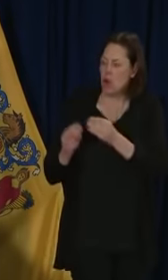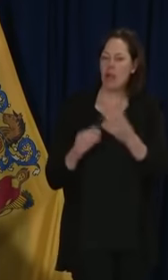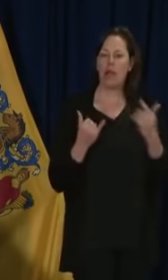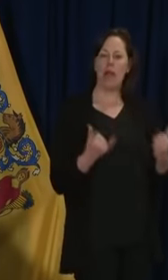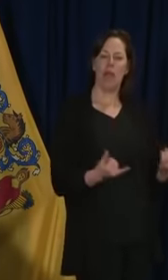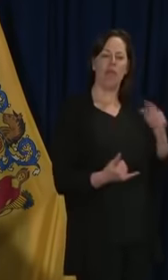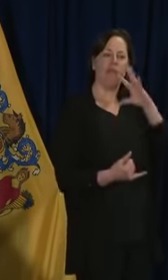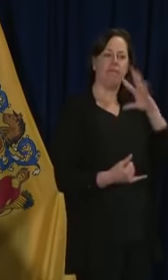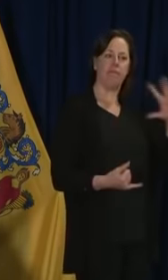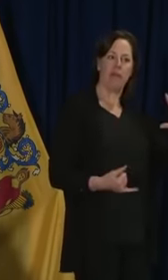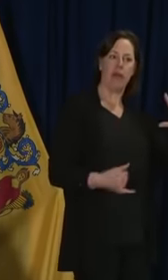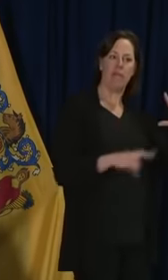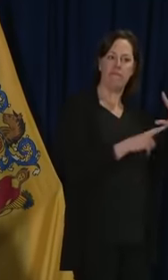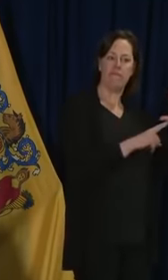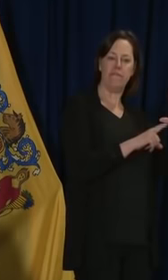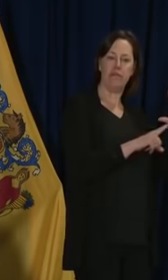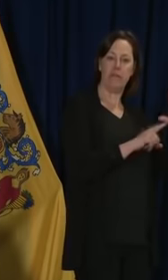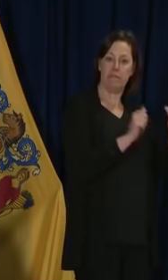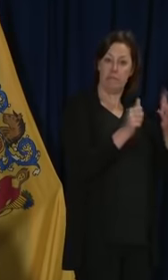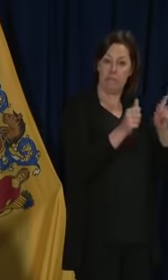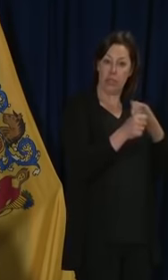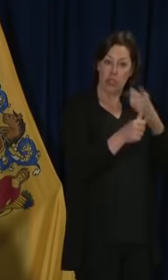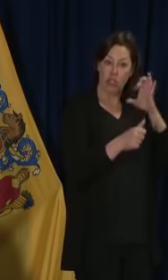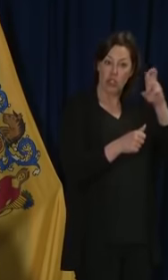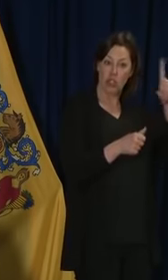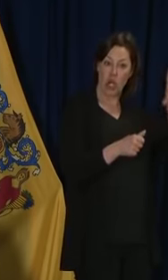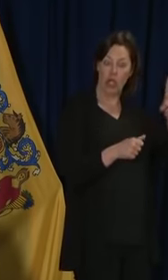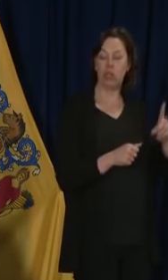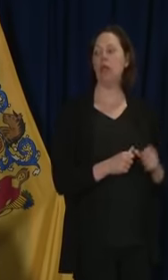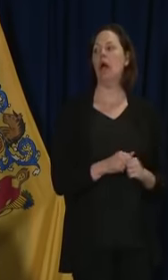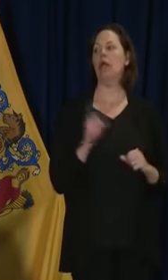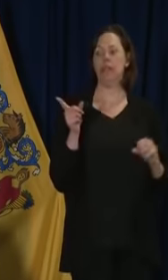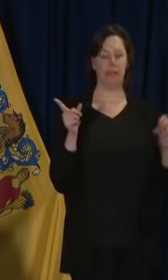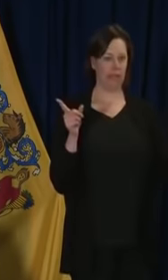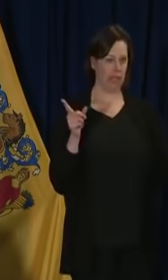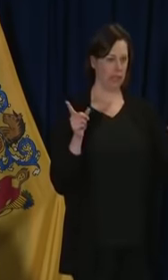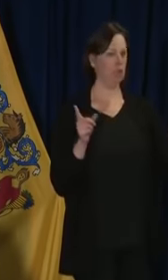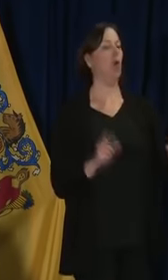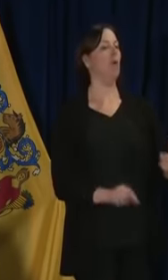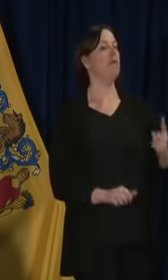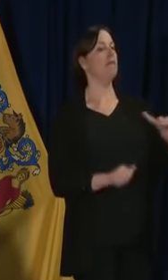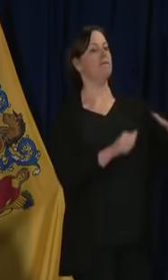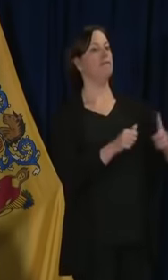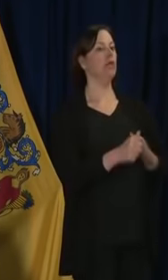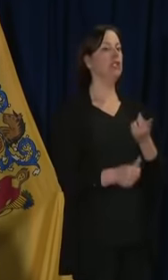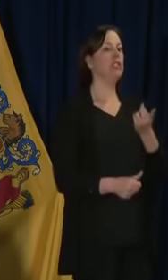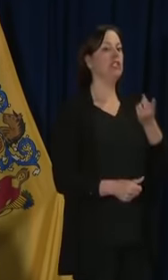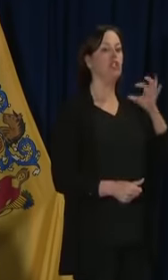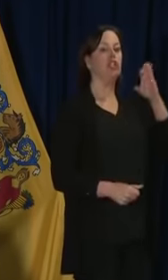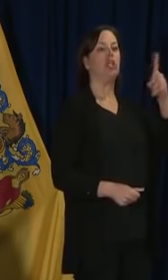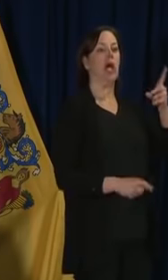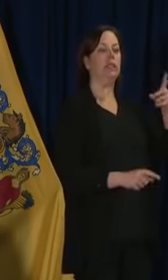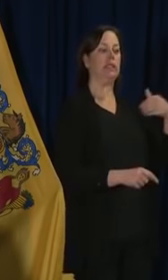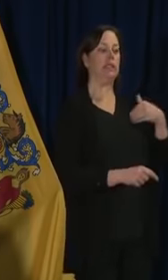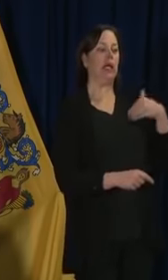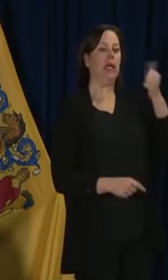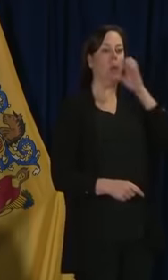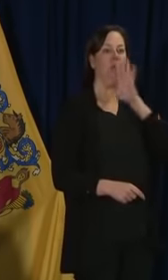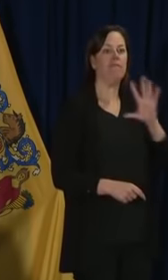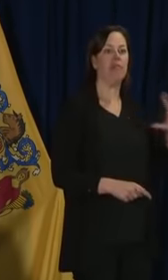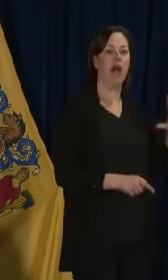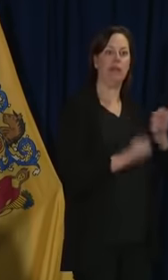affected? It's the youngest child affected. I think the next would be a 17-year-old, and that child is